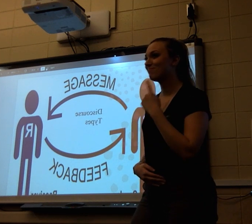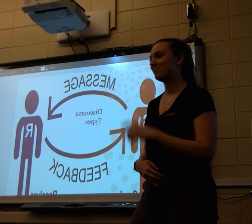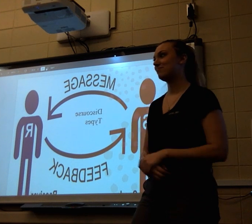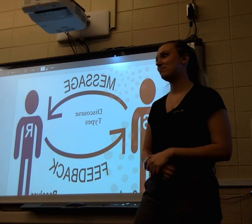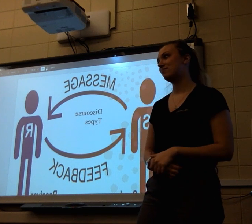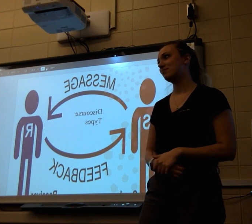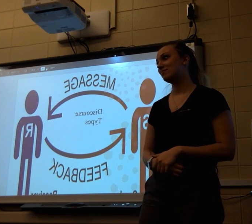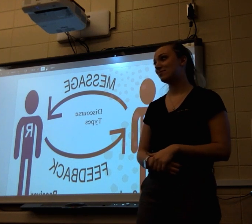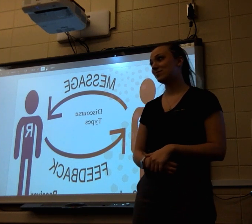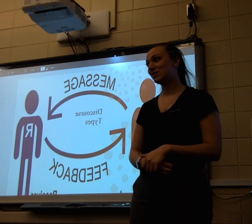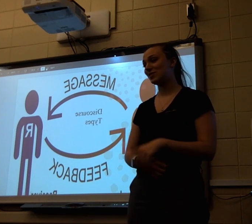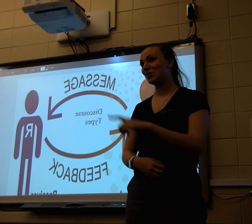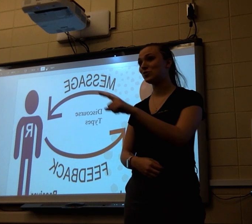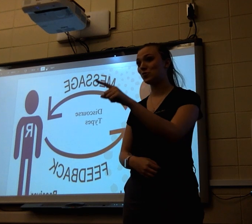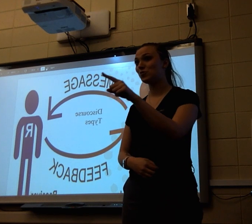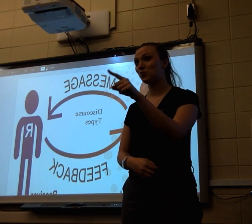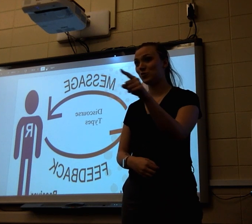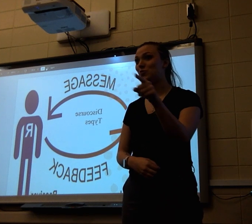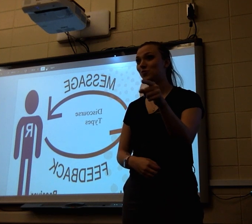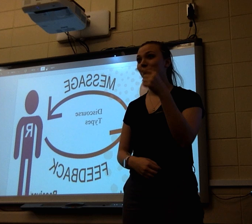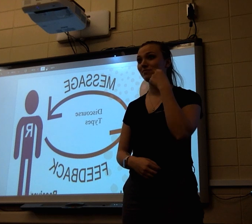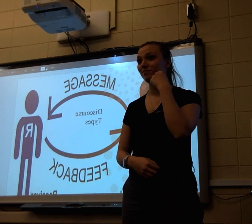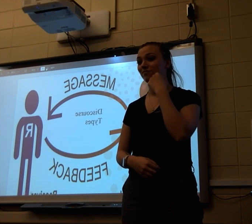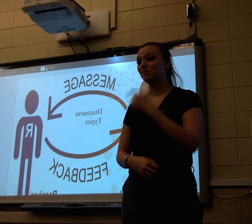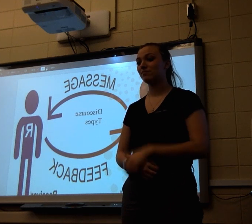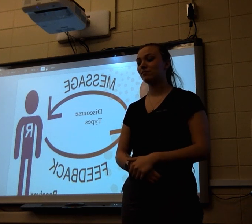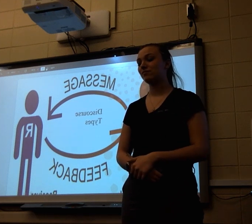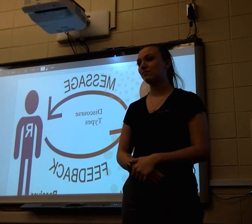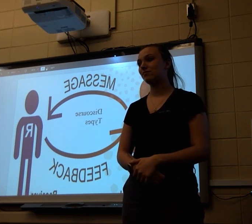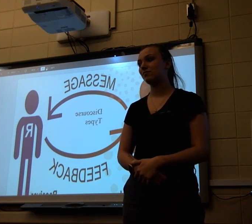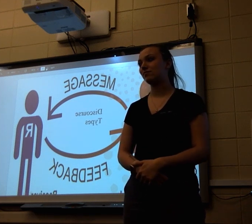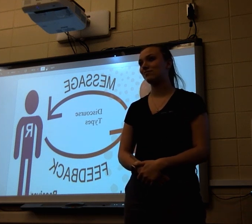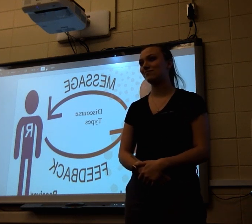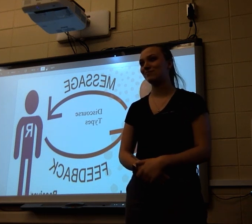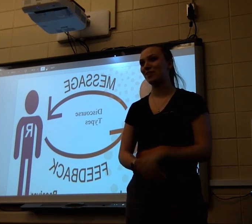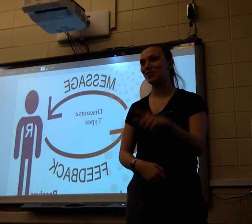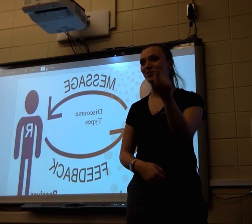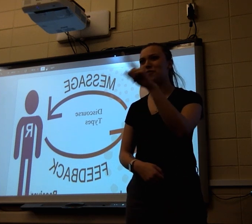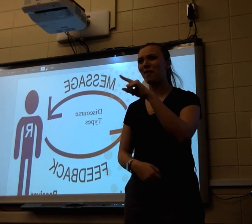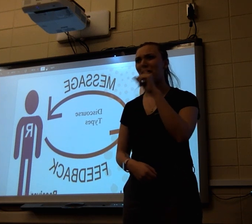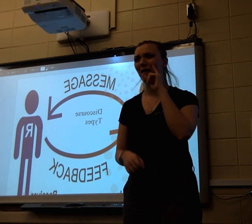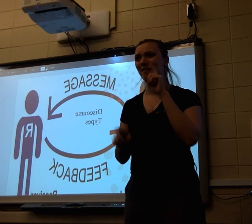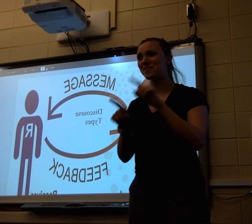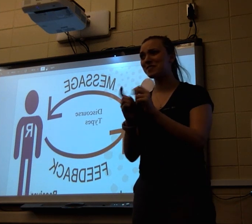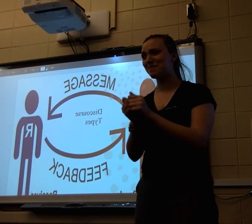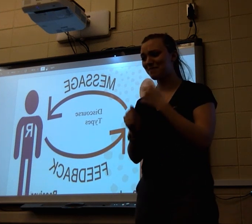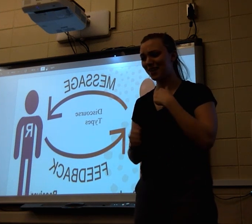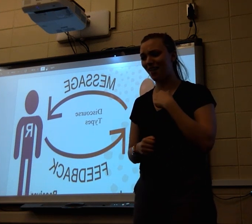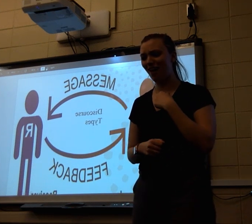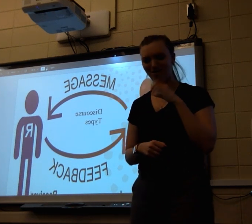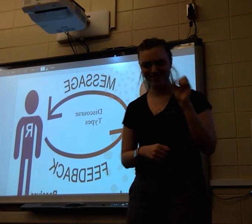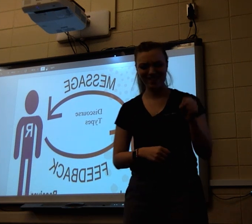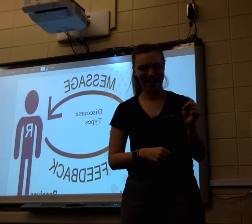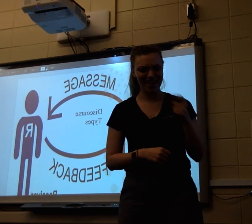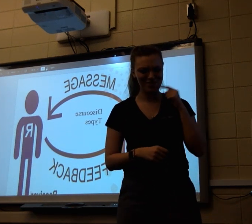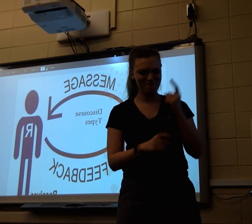like, this is really, you need to do this, right? Like, yeah, you're like, yeah, I need to do this. That's what we hear